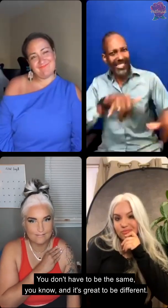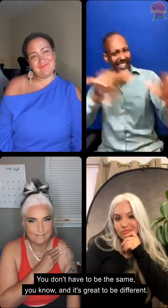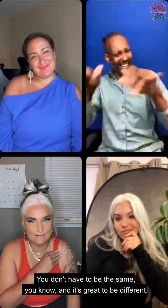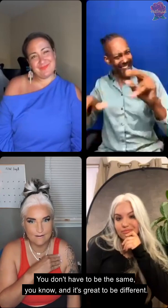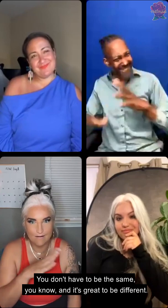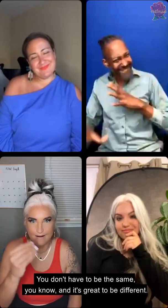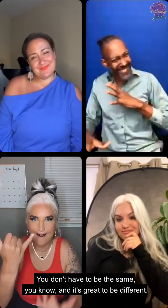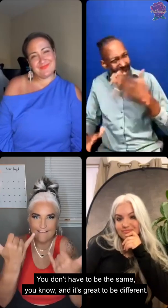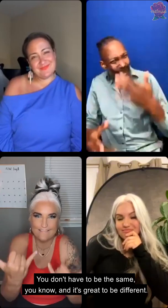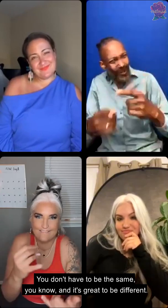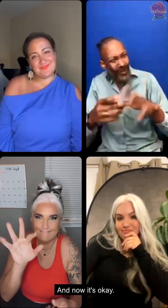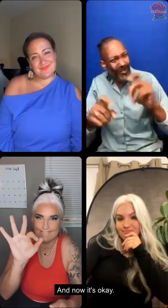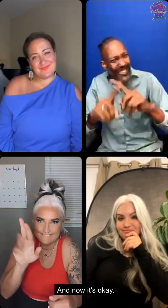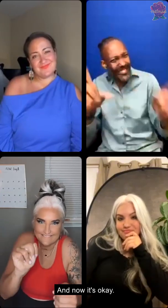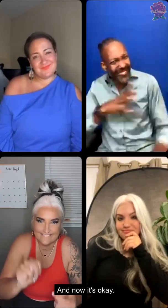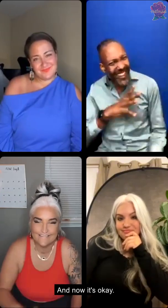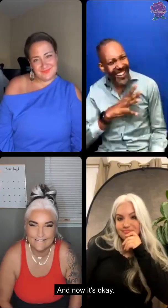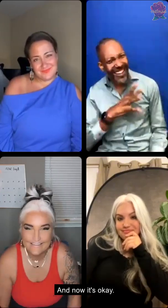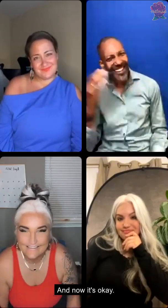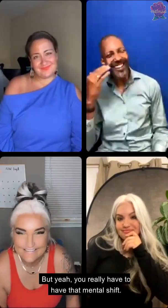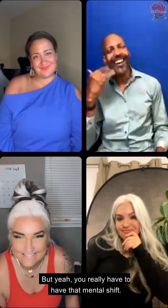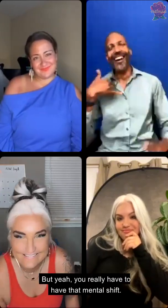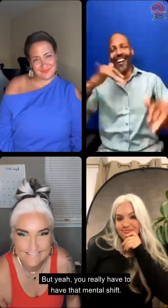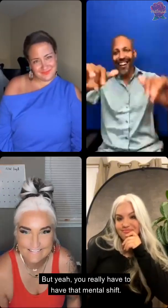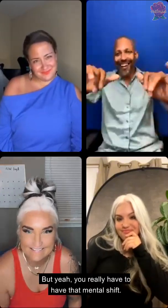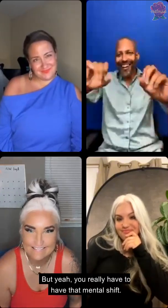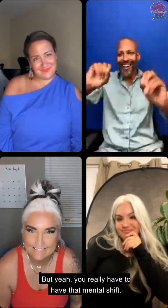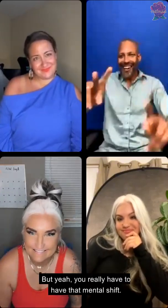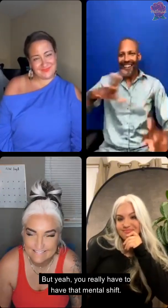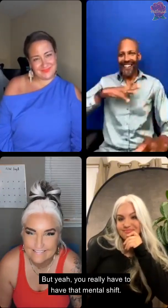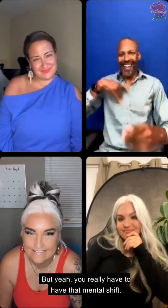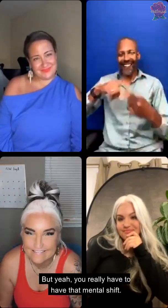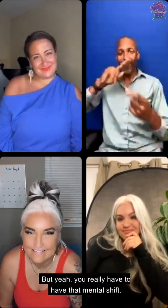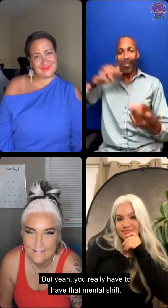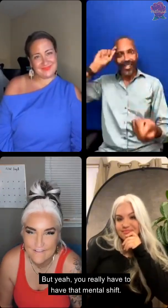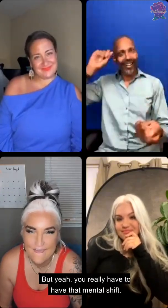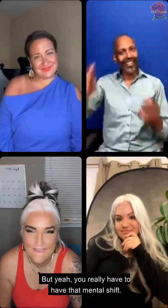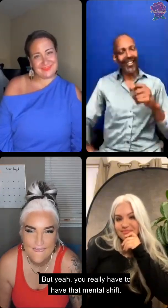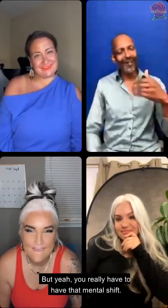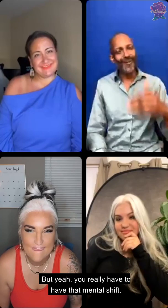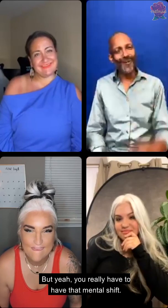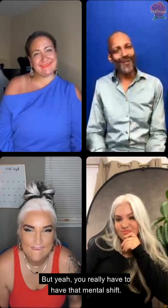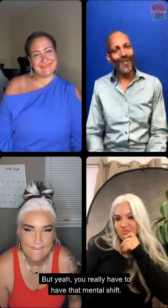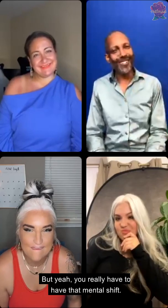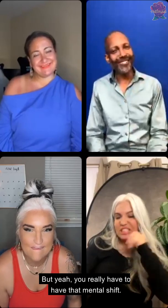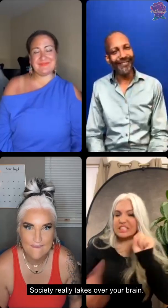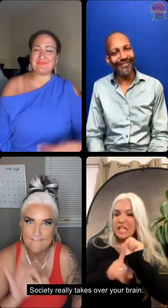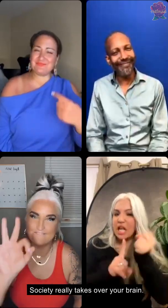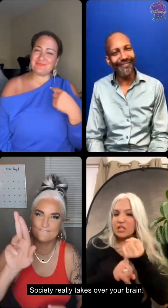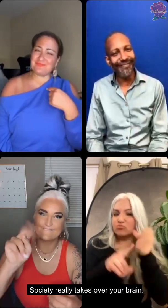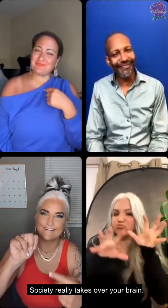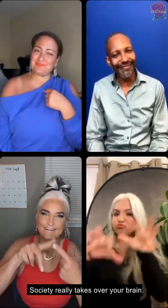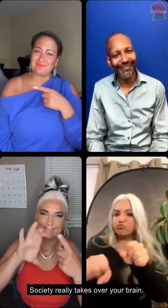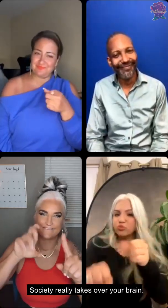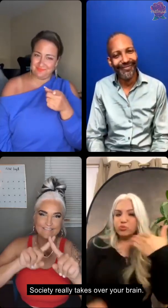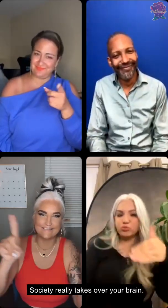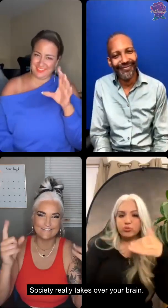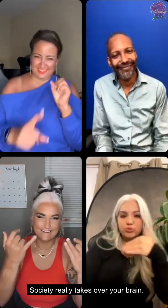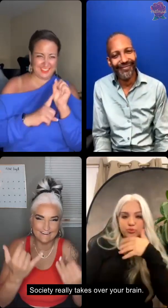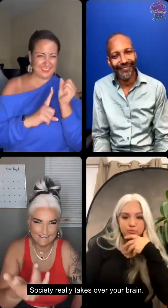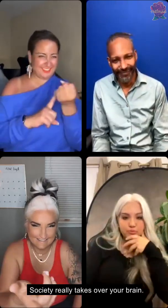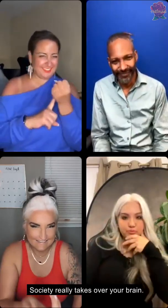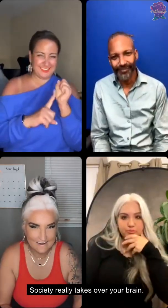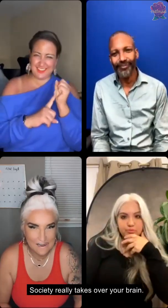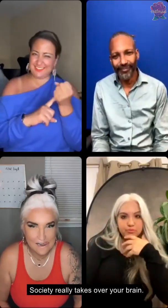And we don't have to be the same, and it's great to be different. And now it's okay. But yeah, you really had to have that mental shift.